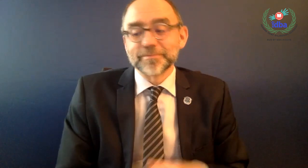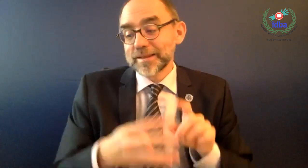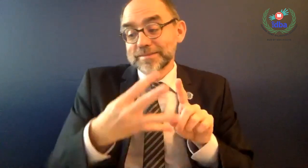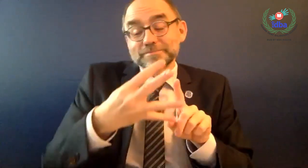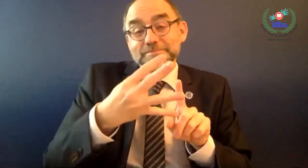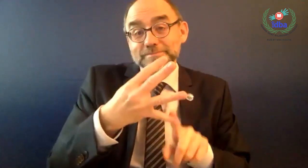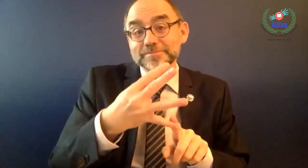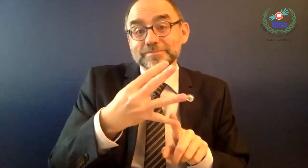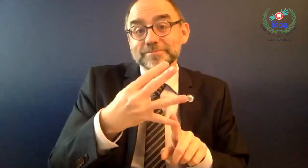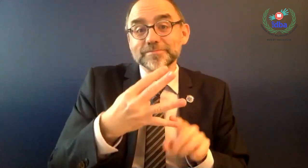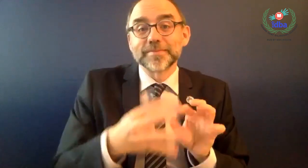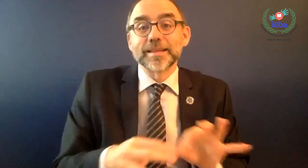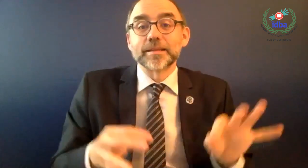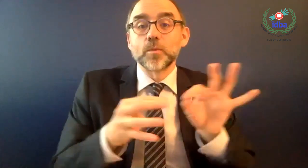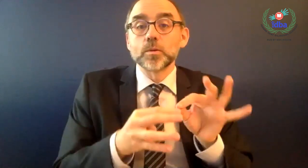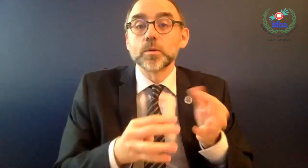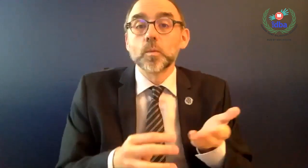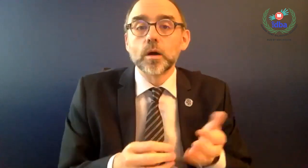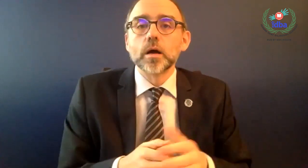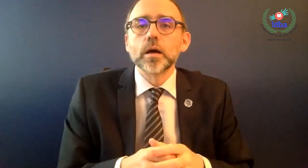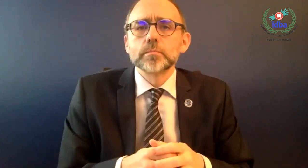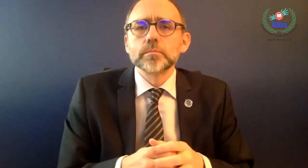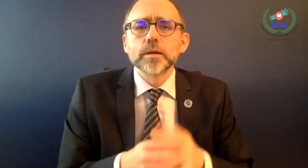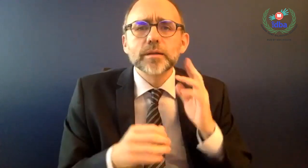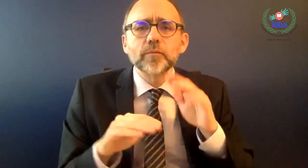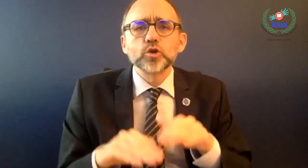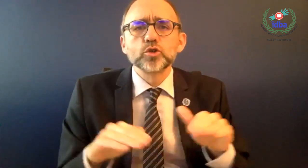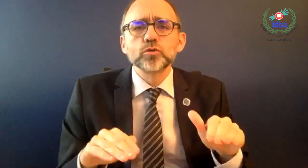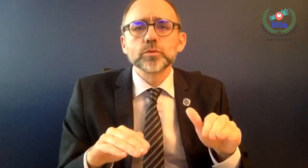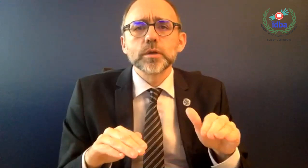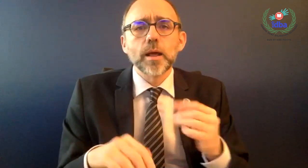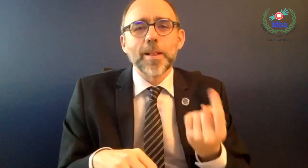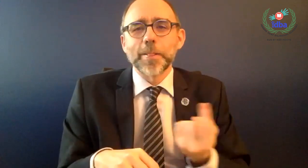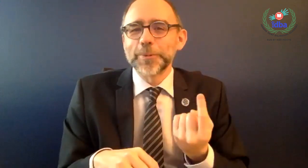involving Indian Sign Language. Now, fourth, what's most important,